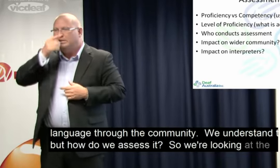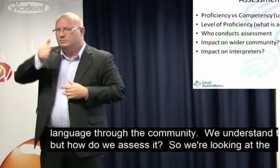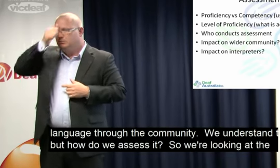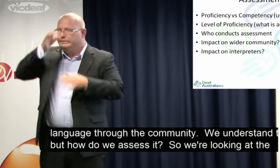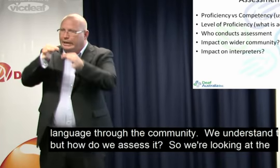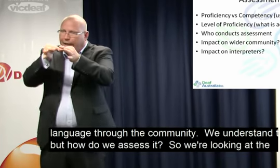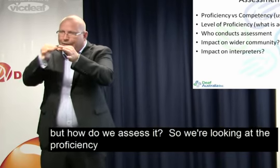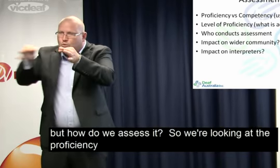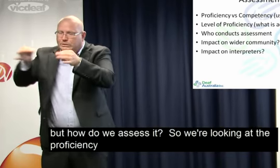separate things.